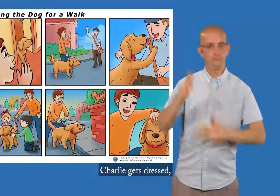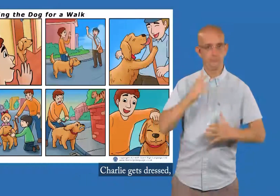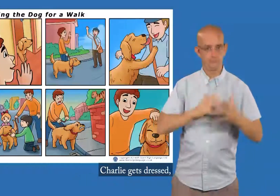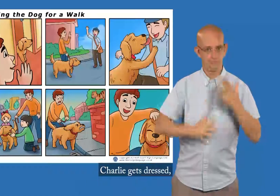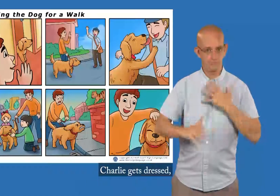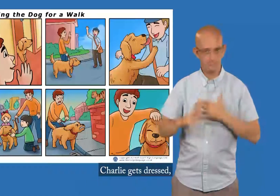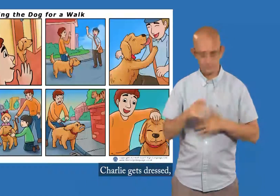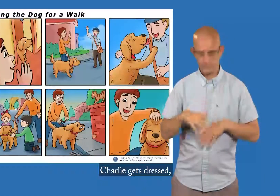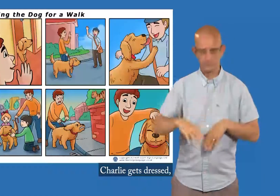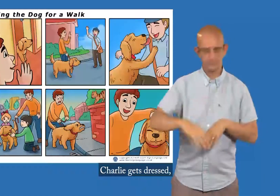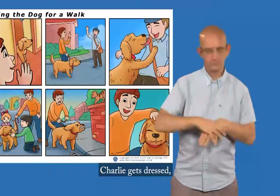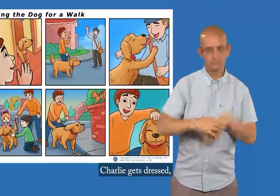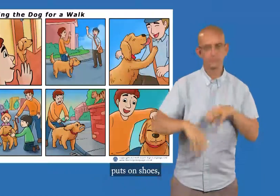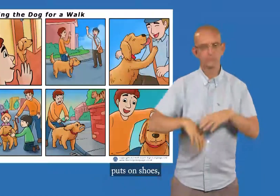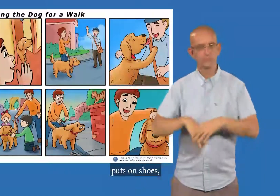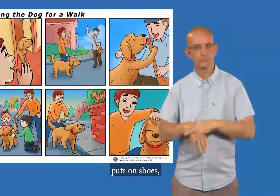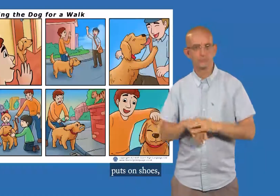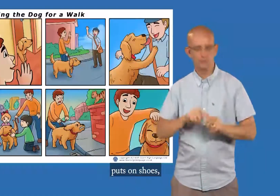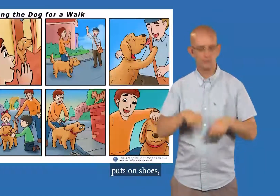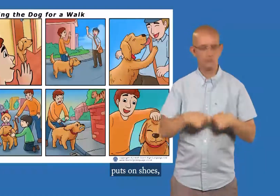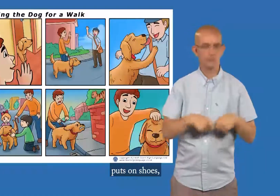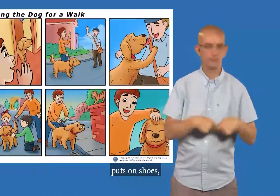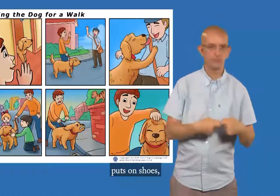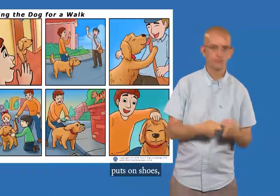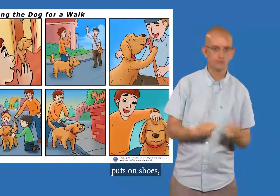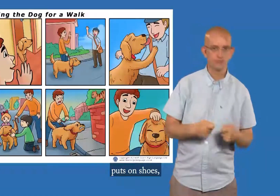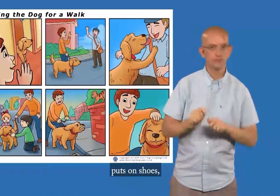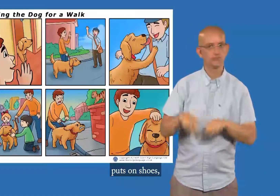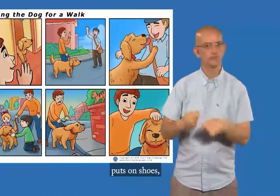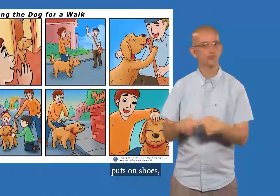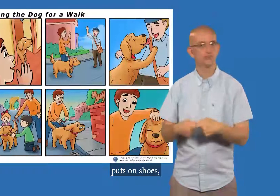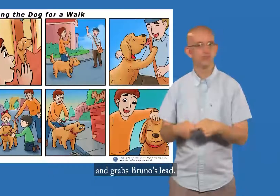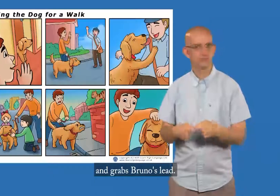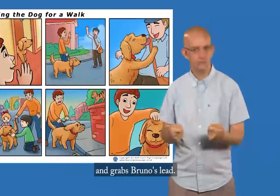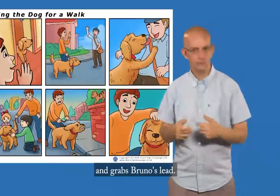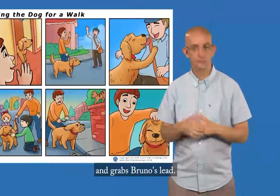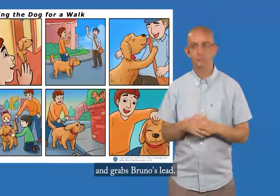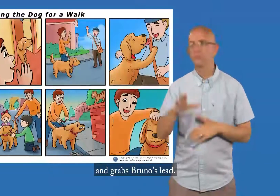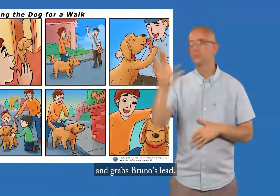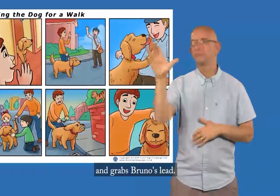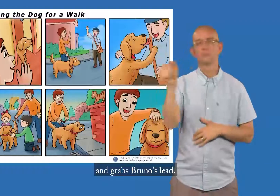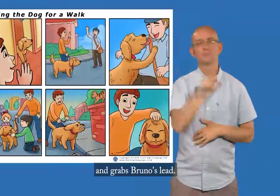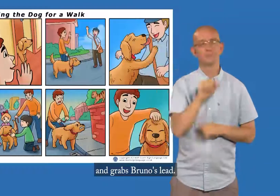Charlie gets dressed, puts on his shoes, and grabs Bruno's lead.